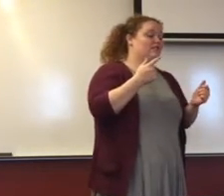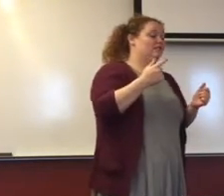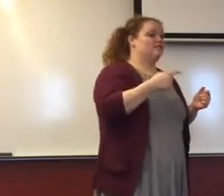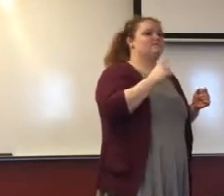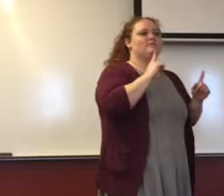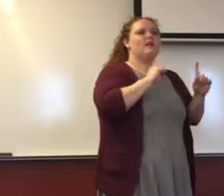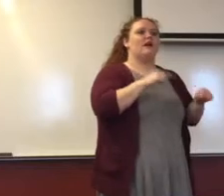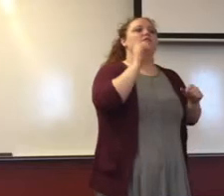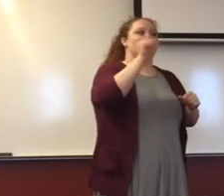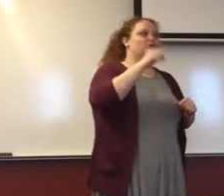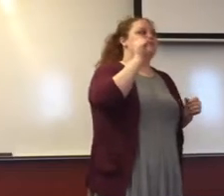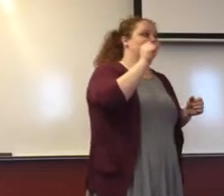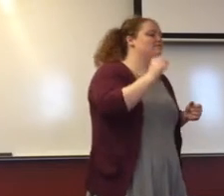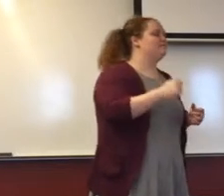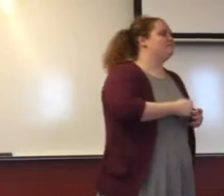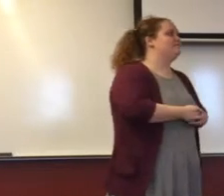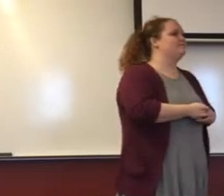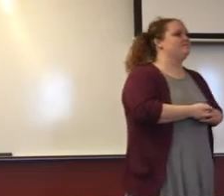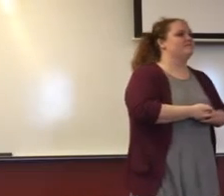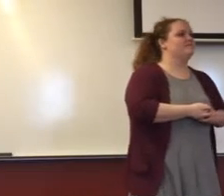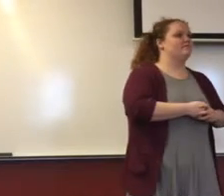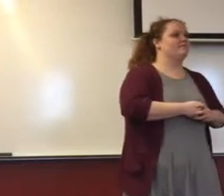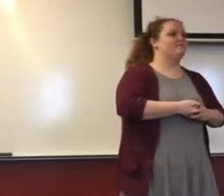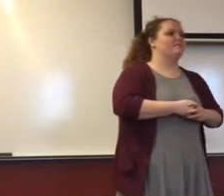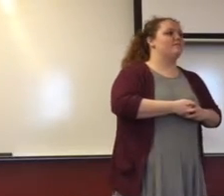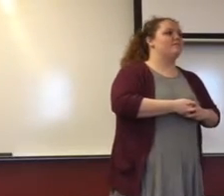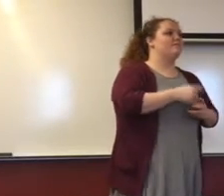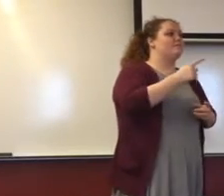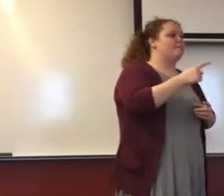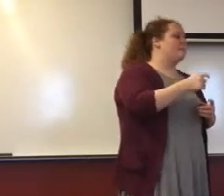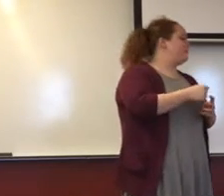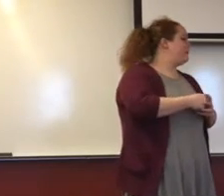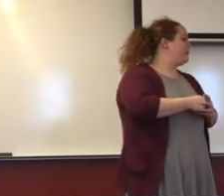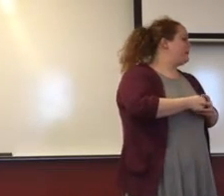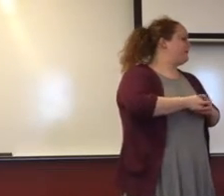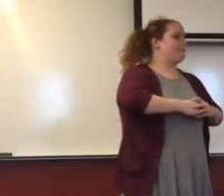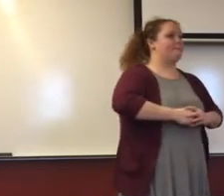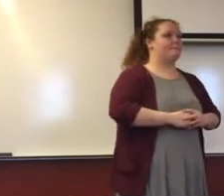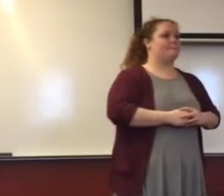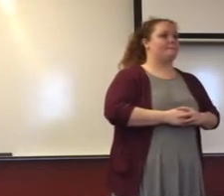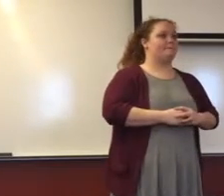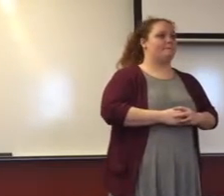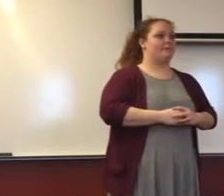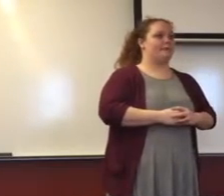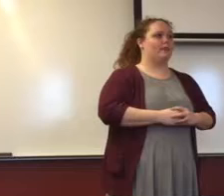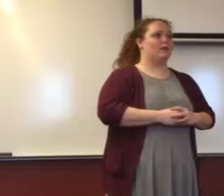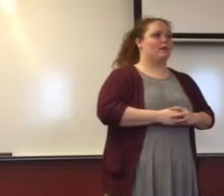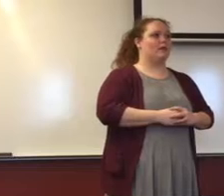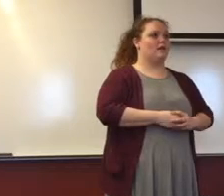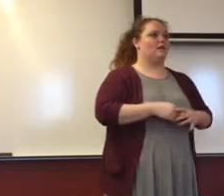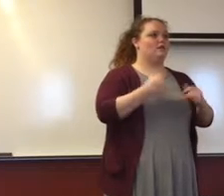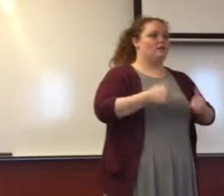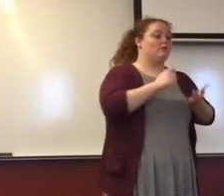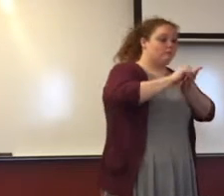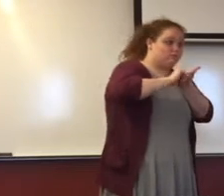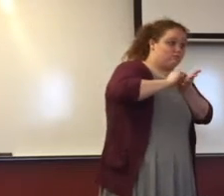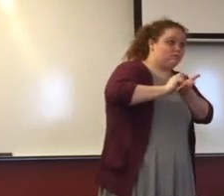Or the. Can first years use this for their? Oh, Yes. And now they're all like, oh, wait a minute, I wanna come now. Oh,